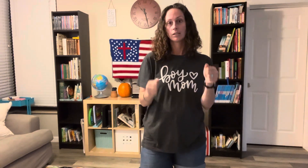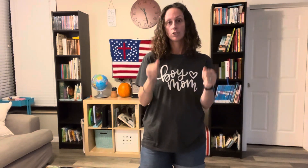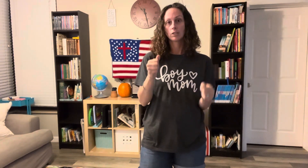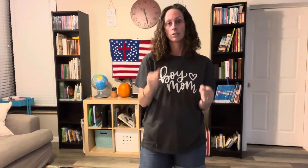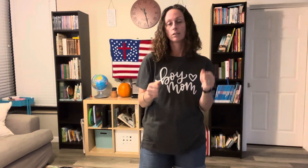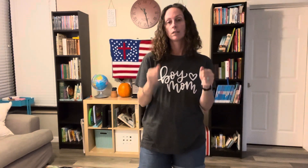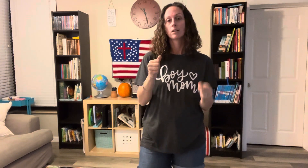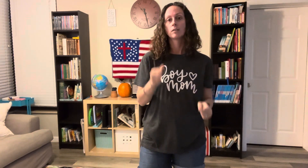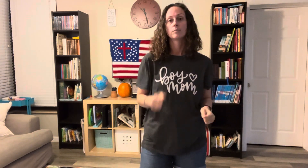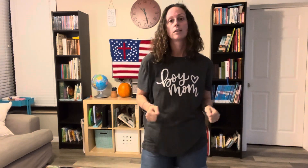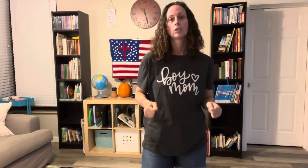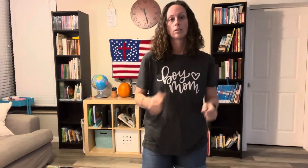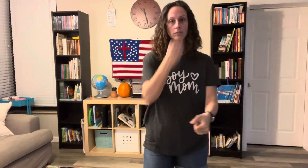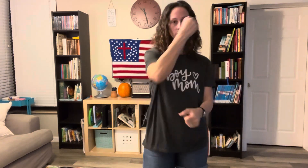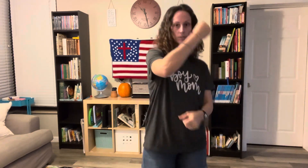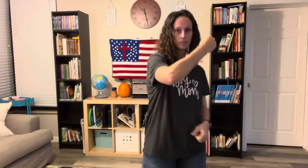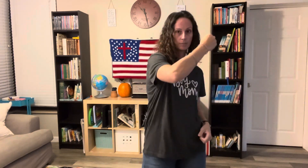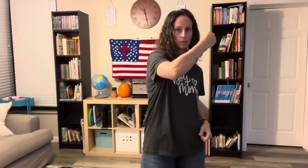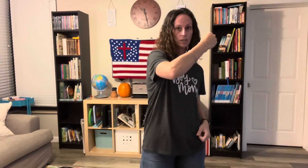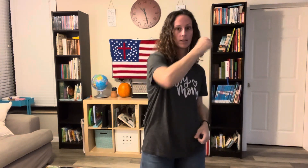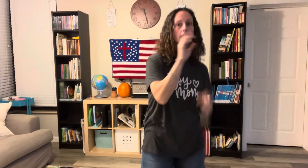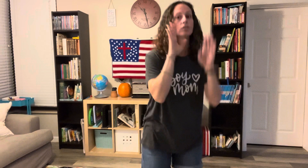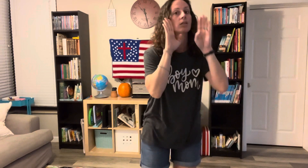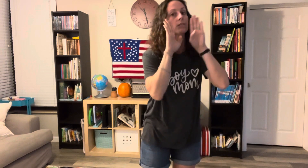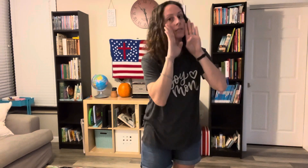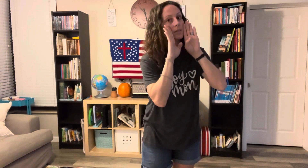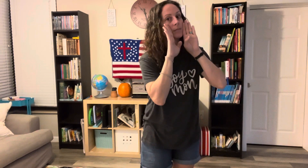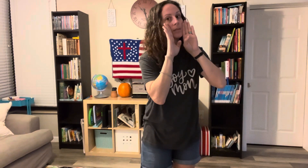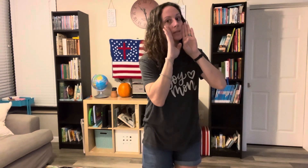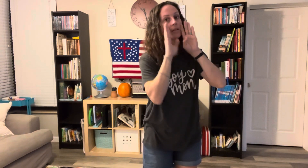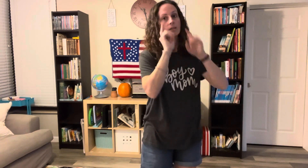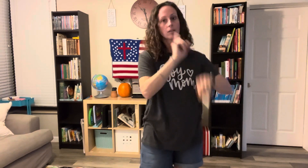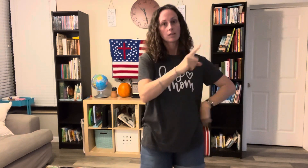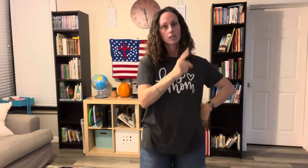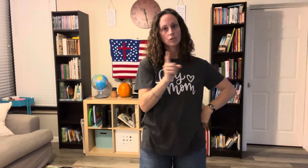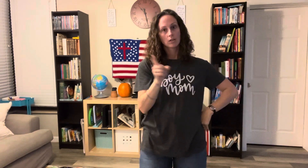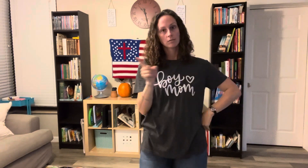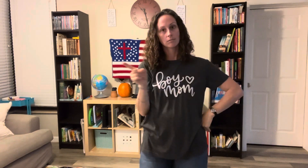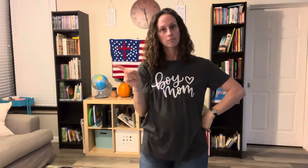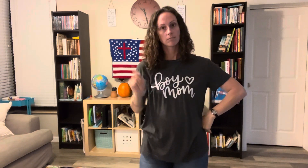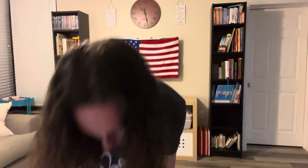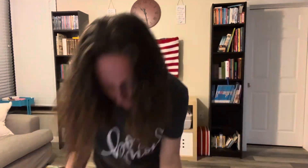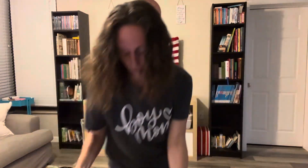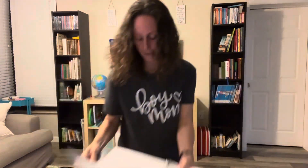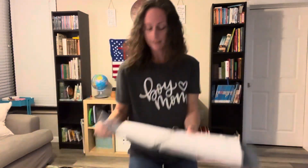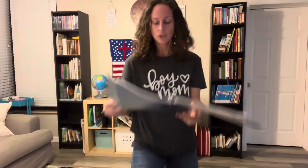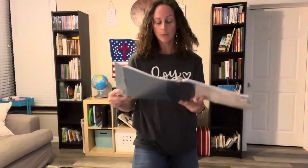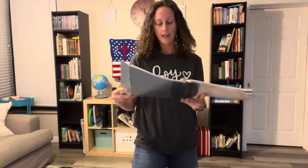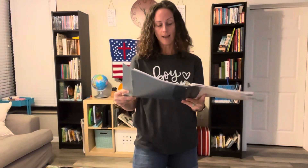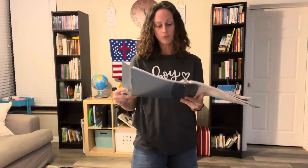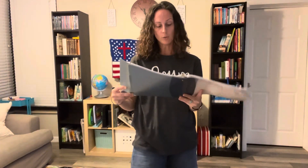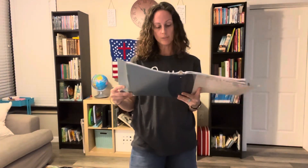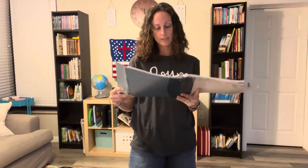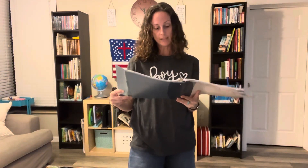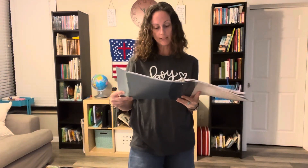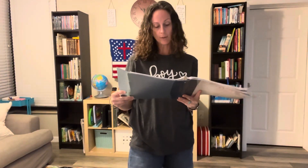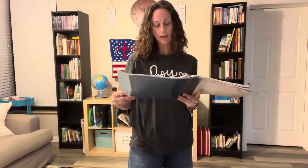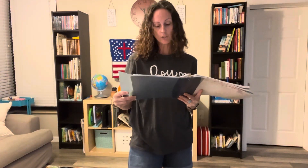Transportation, protection, communication, temperature regulation. Okay, for English, we have to sit that we're